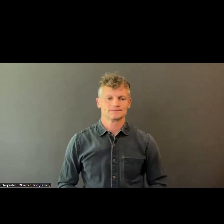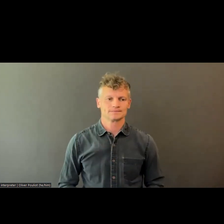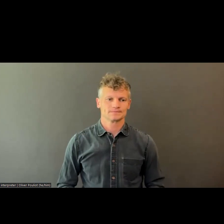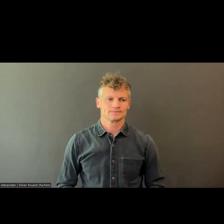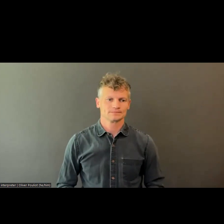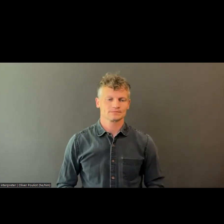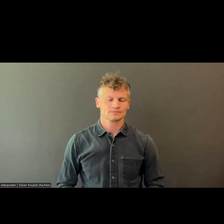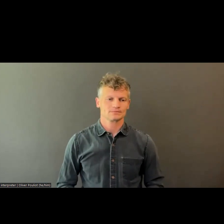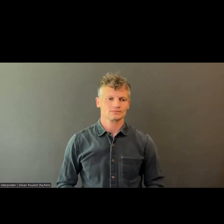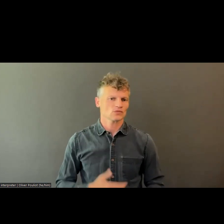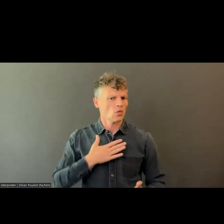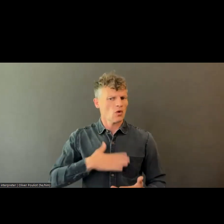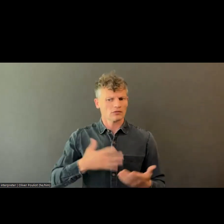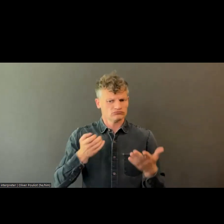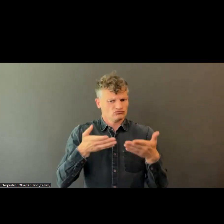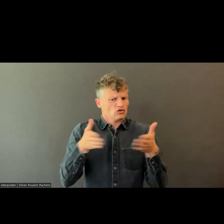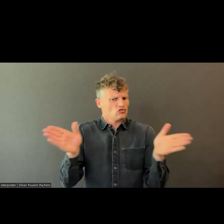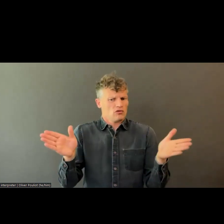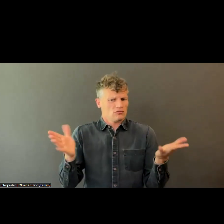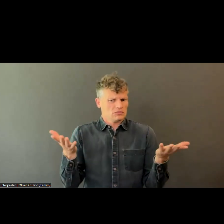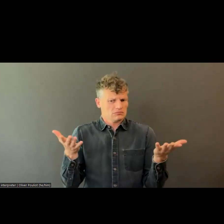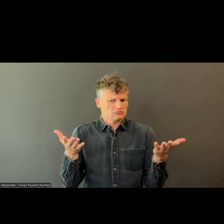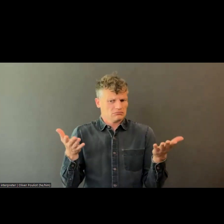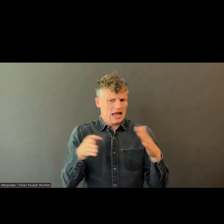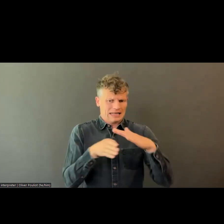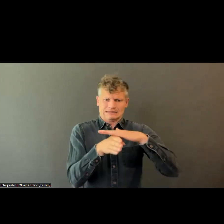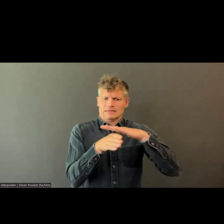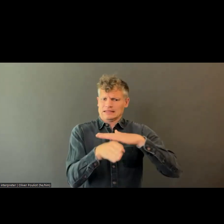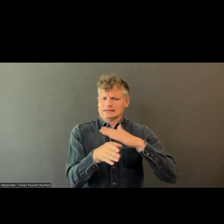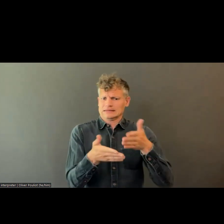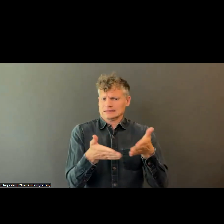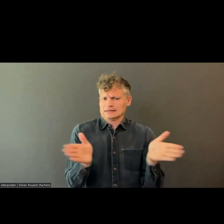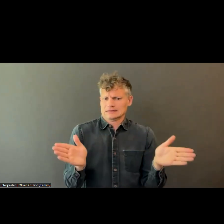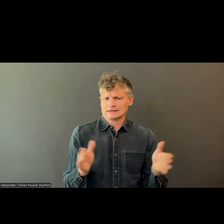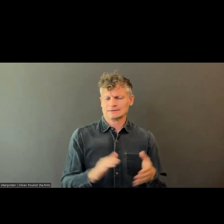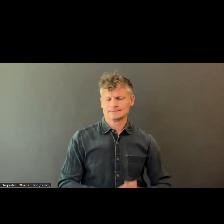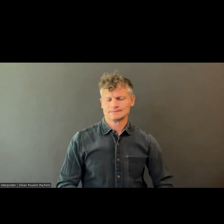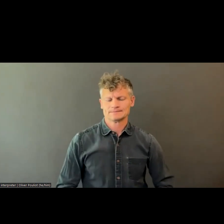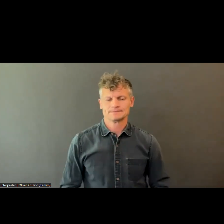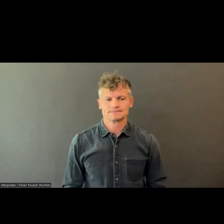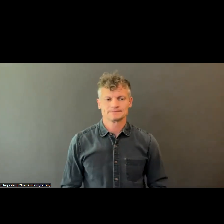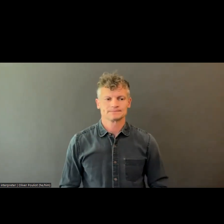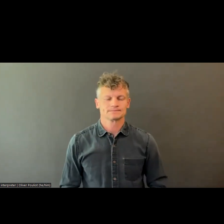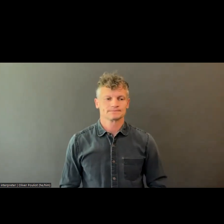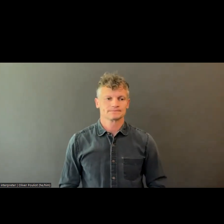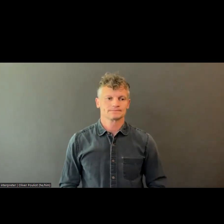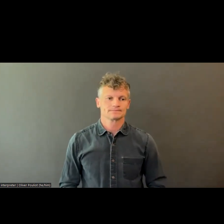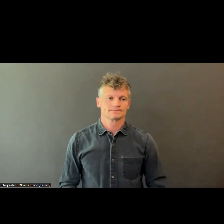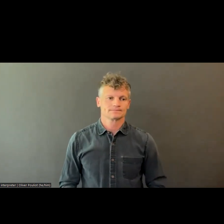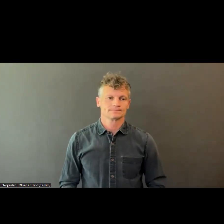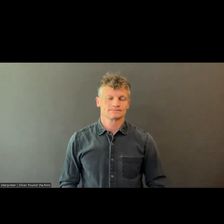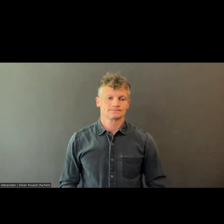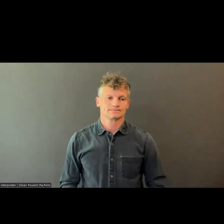KPIs, some of that guidance to enable people through the procurement channel to better support their buying